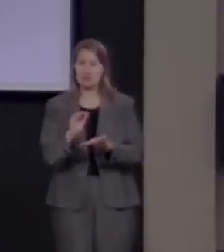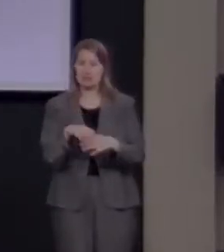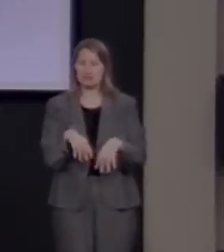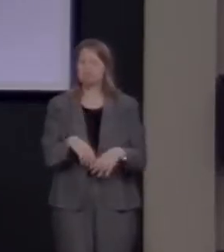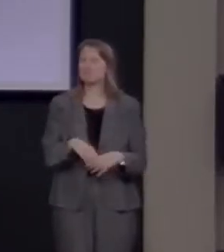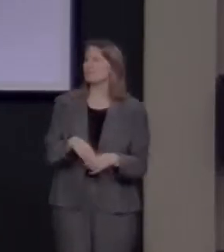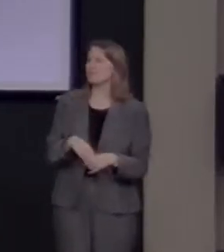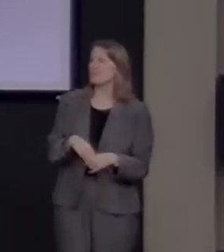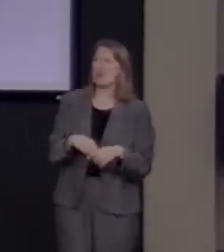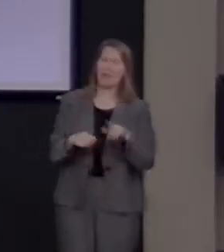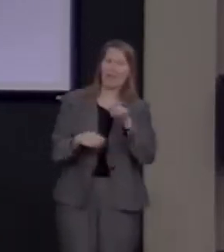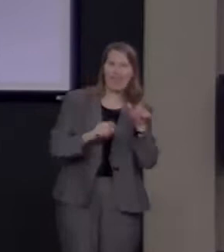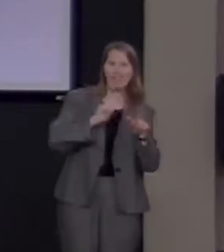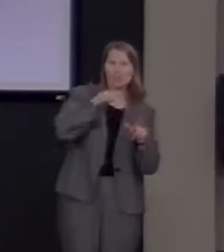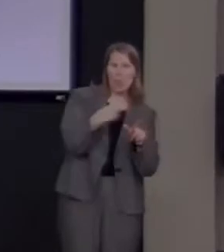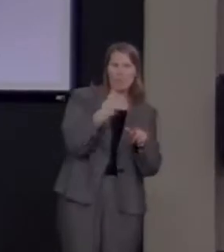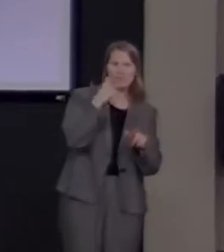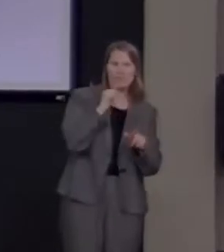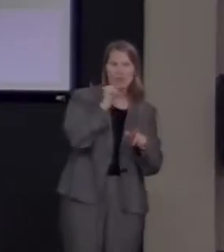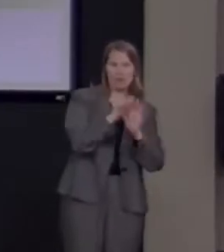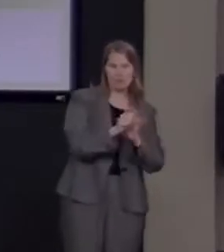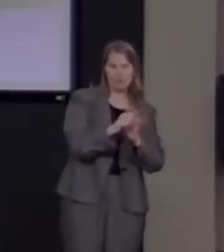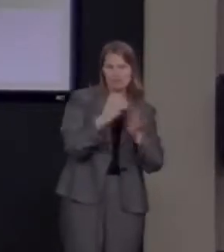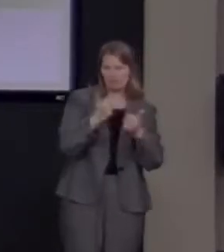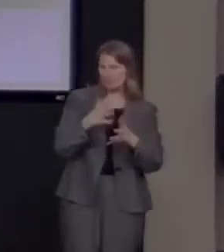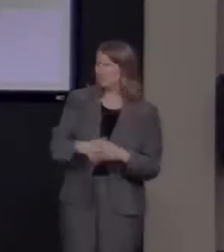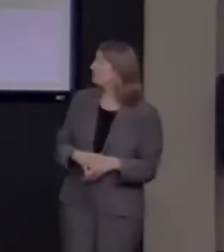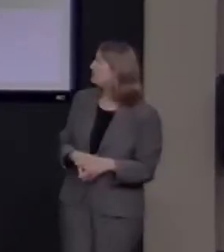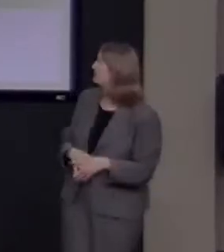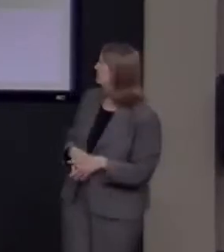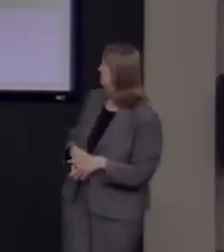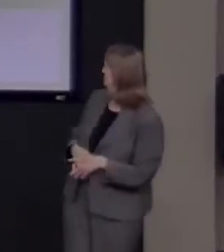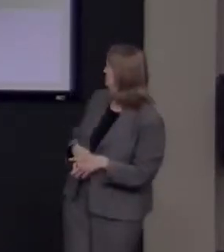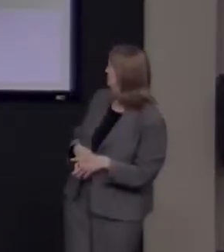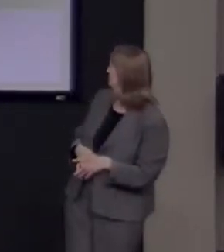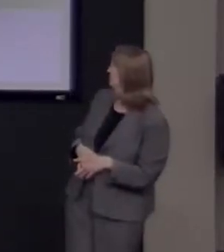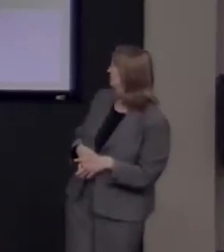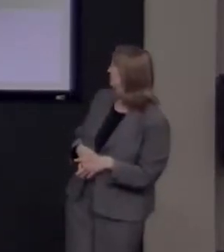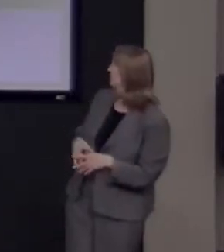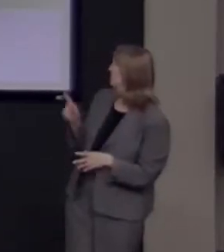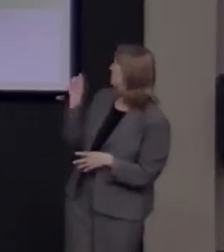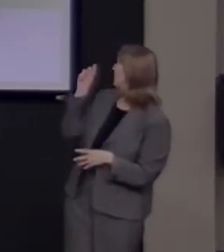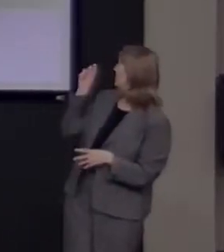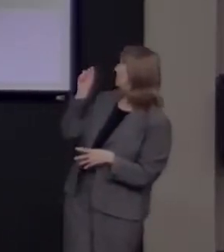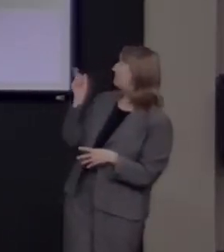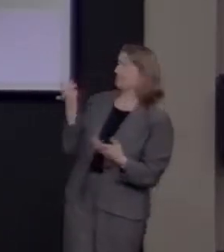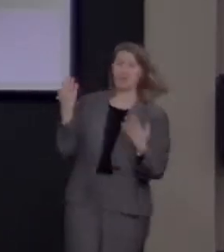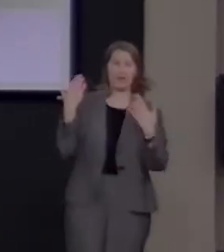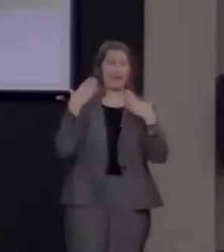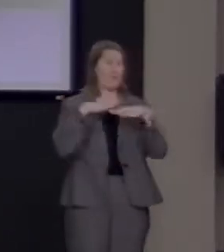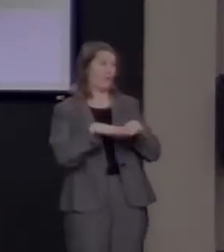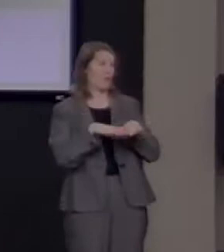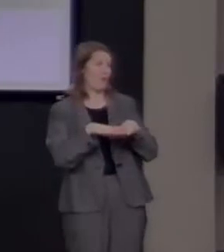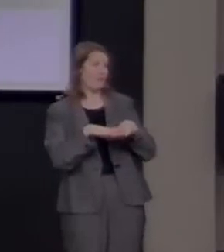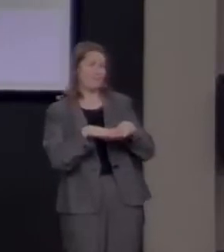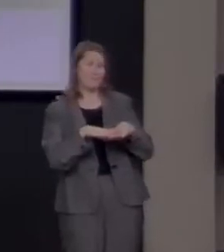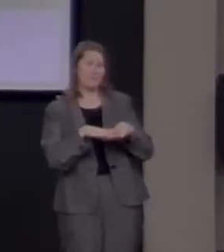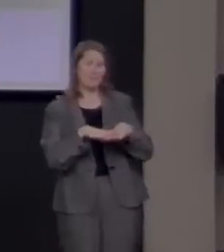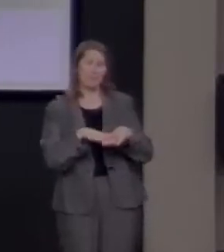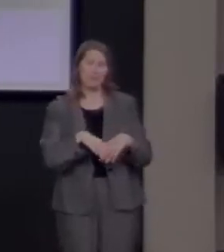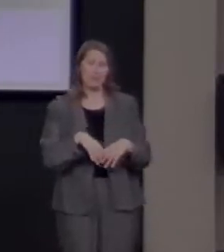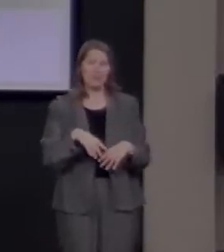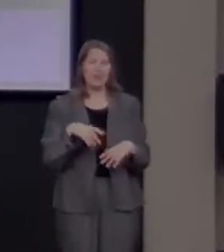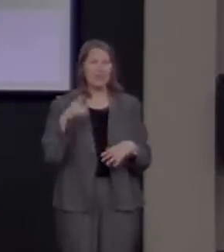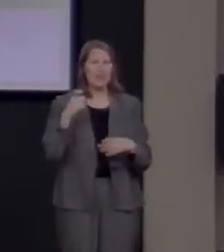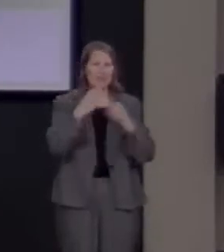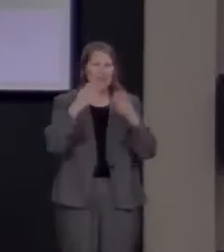activation in the left interparietal sulcus. And in contrast, when we look at the overlap, we see that this brain region is